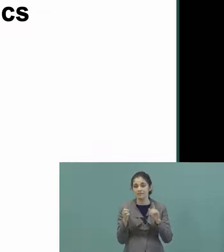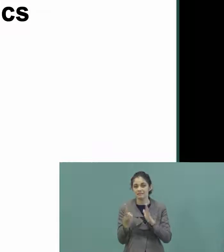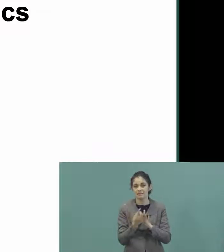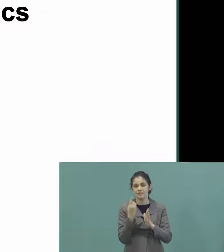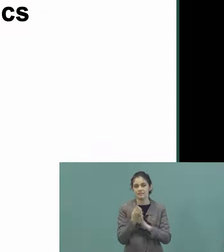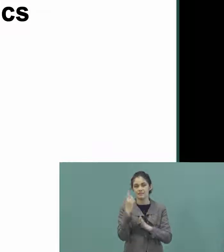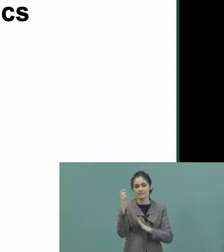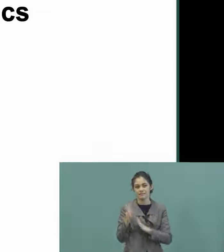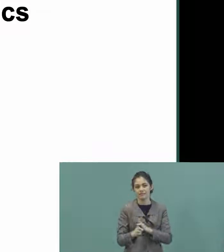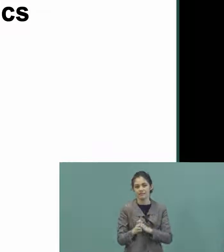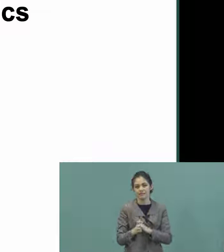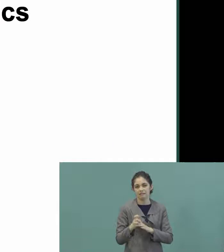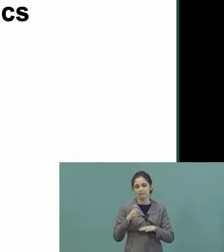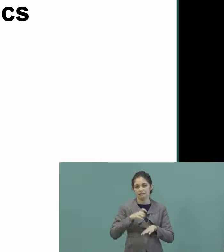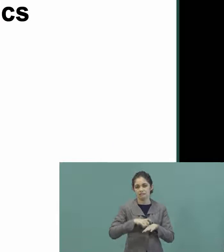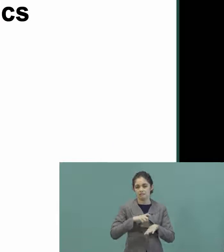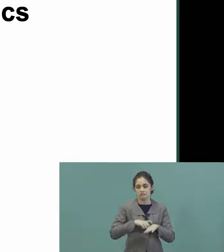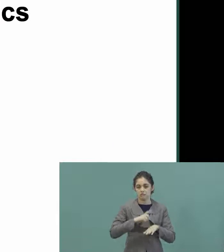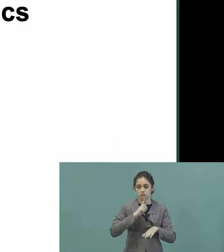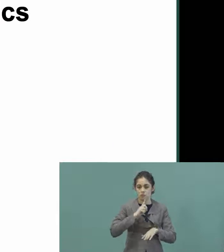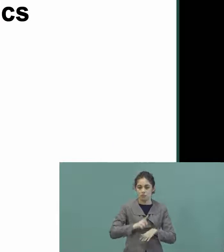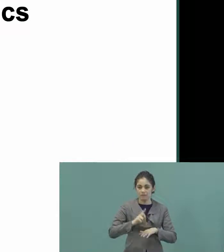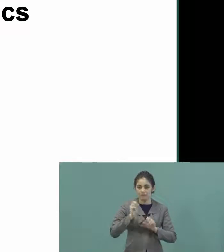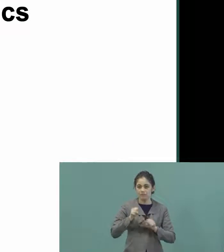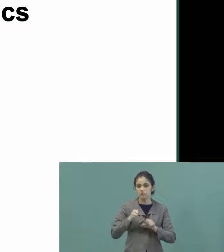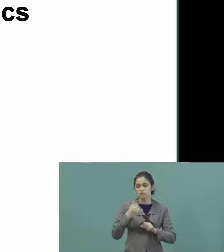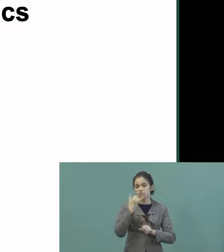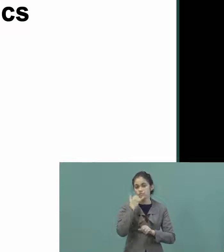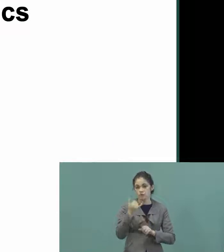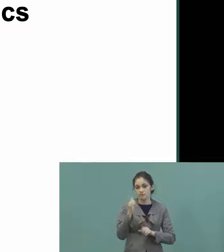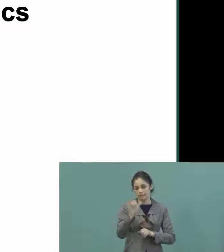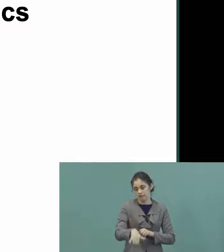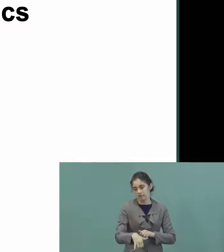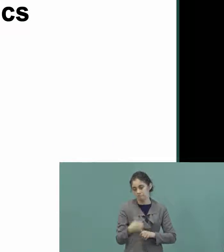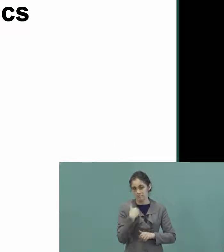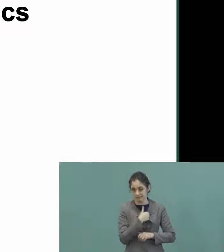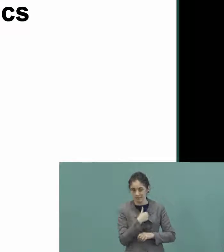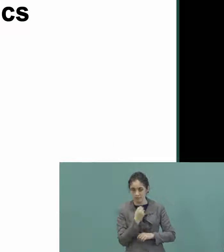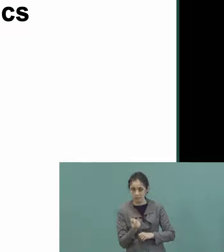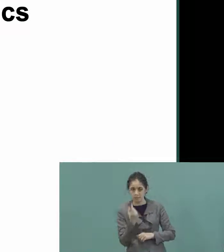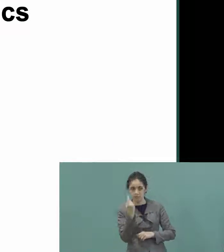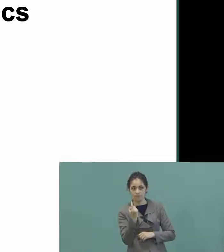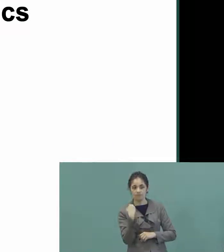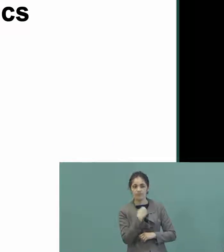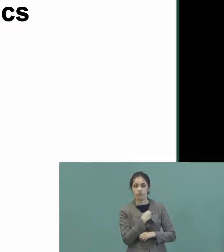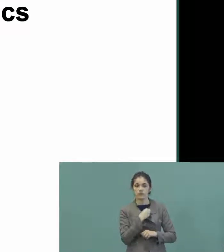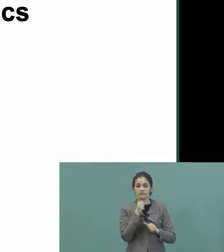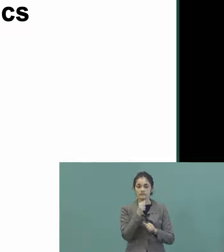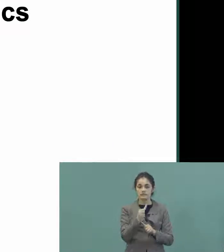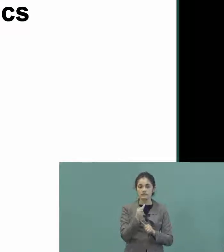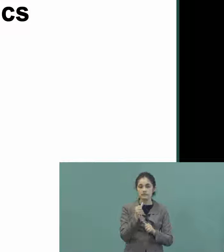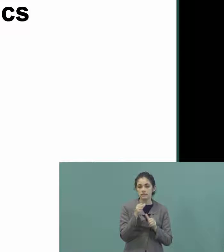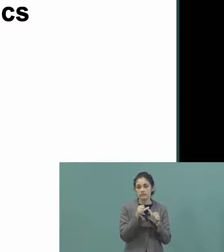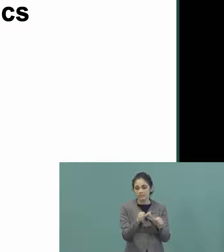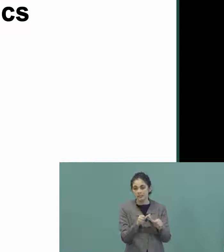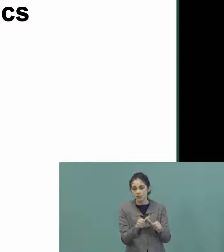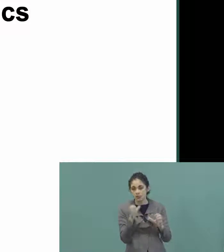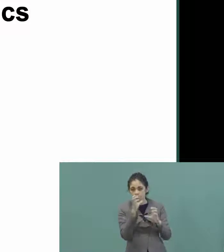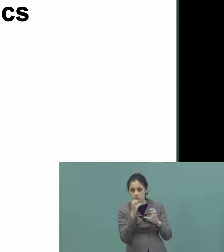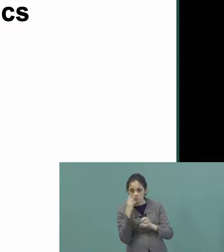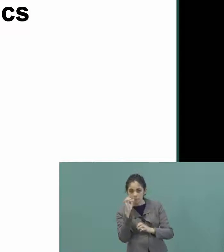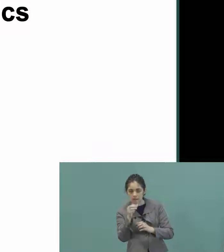they need time to be able to talk to us, and we understand that. And so we continue to seek all the information we